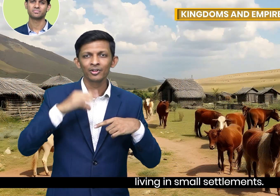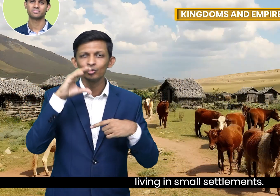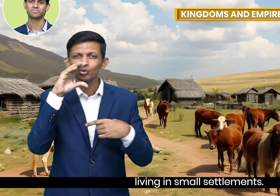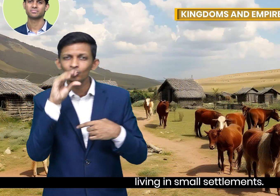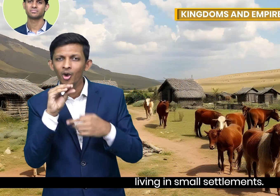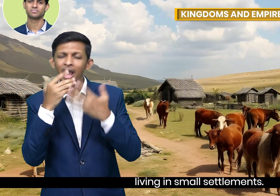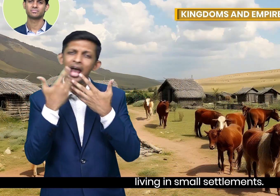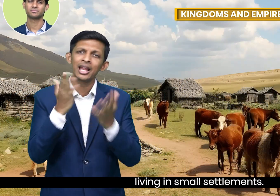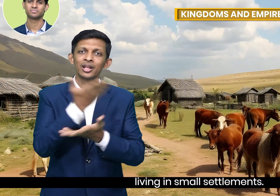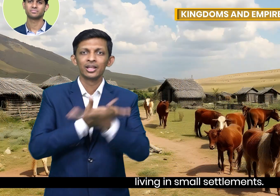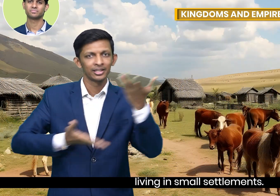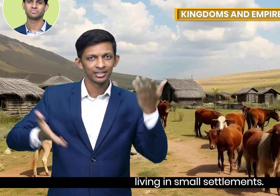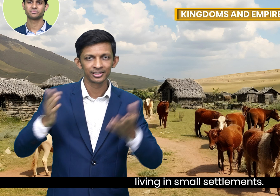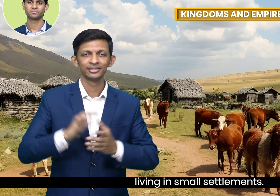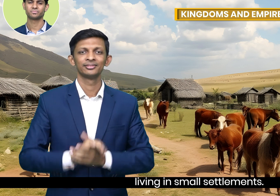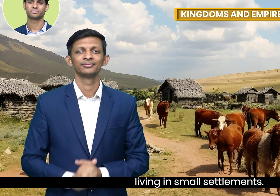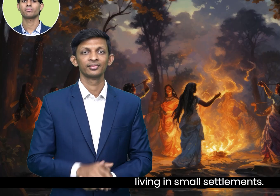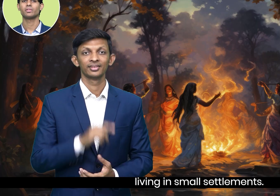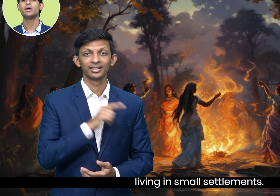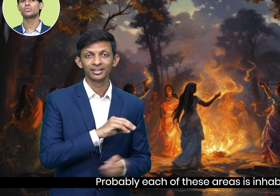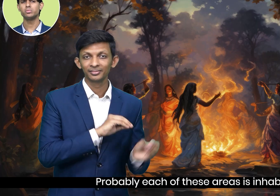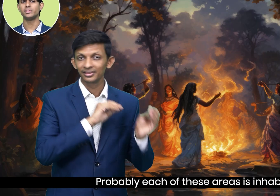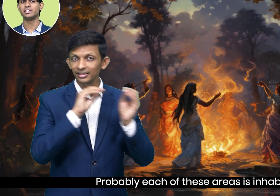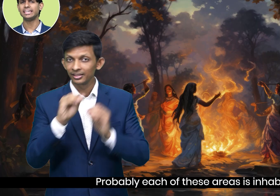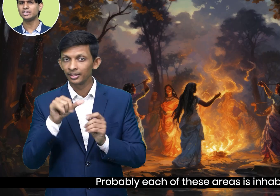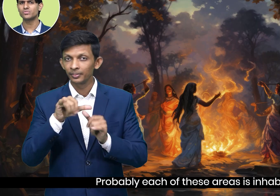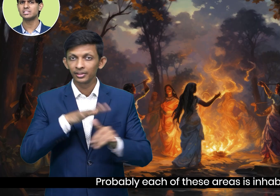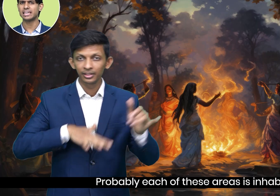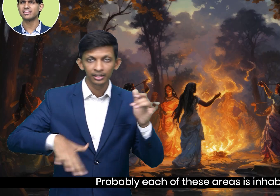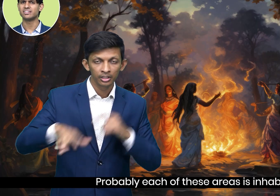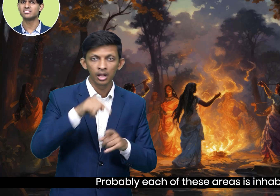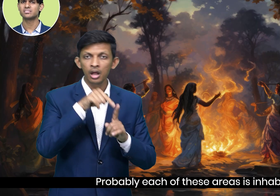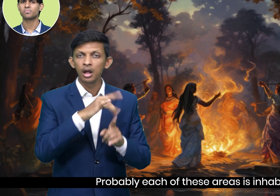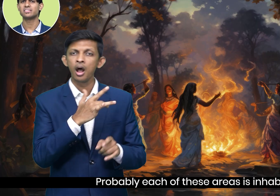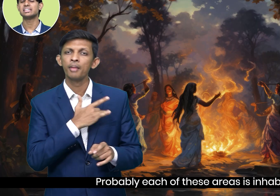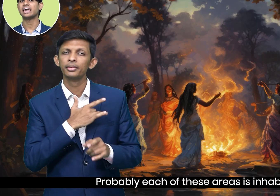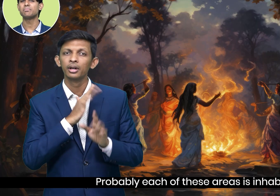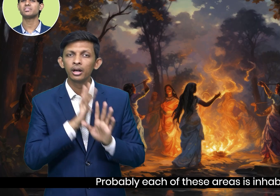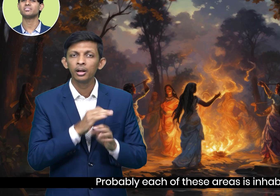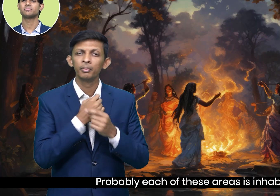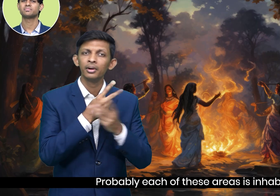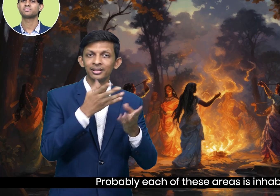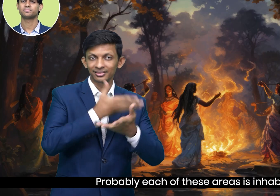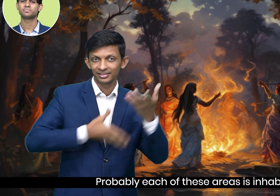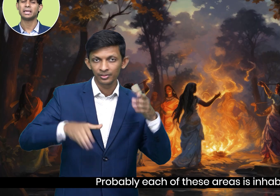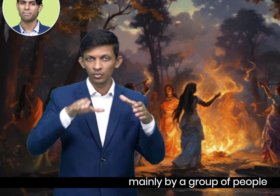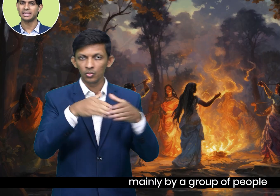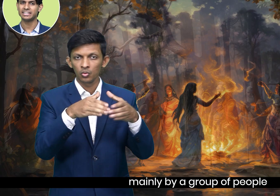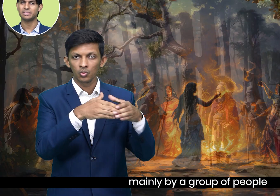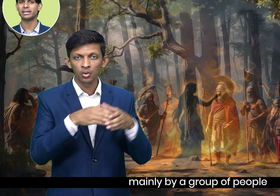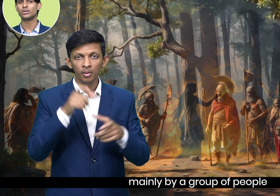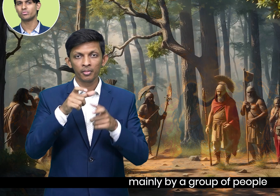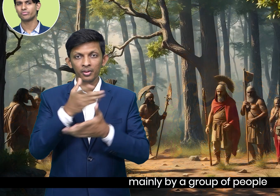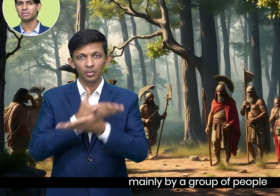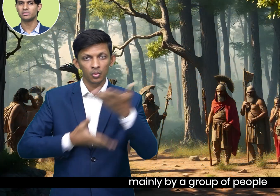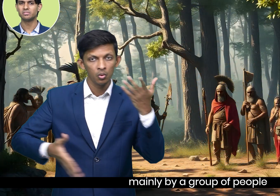in small settlements. Probably each of these areas is inhabited mainly